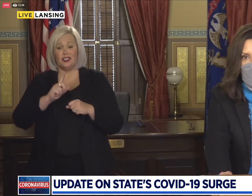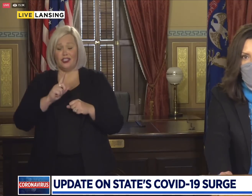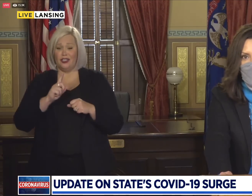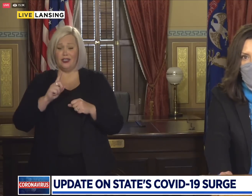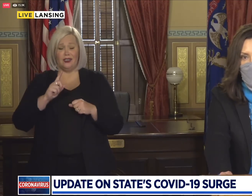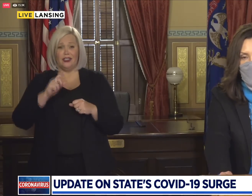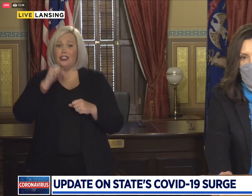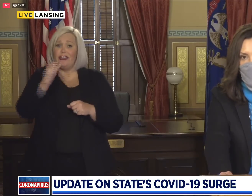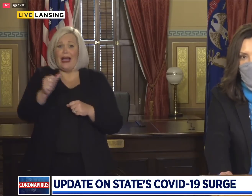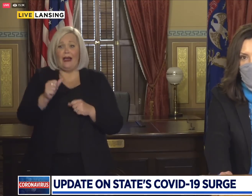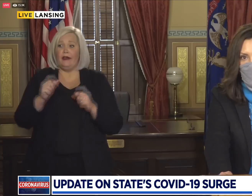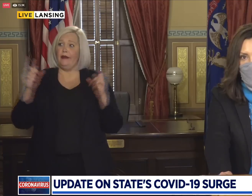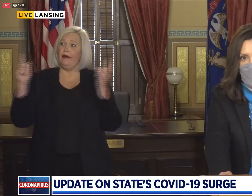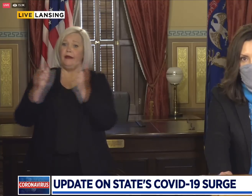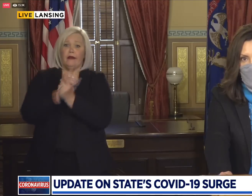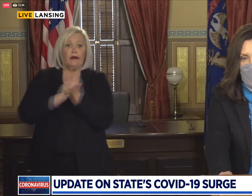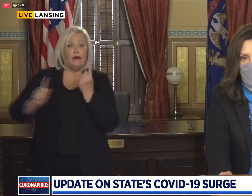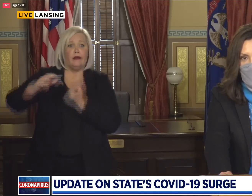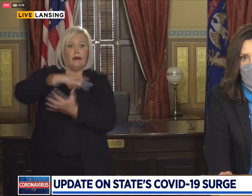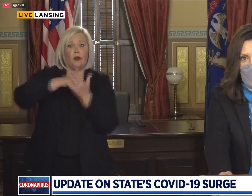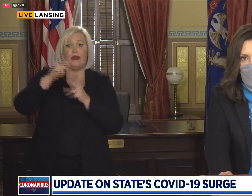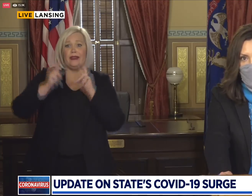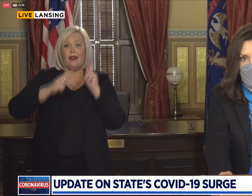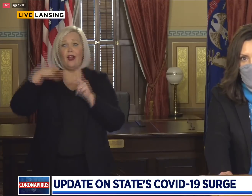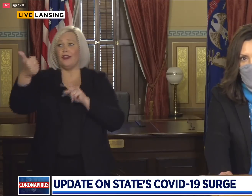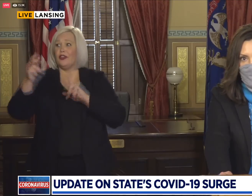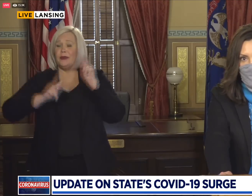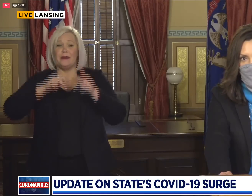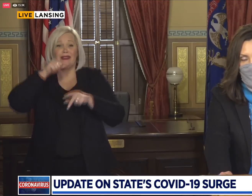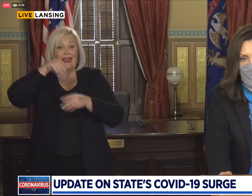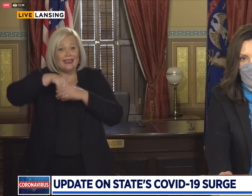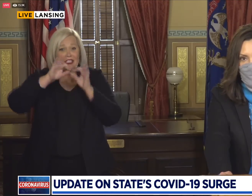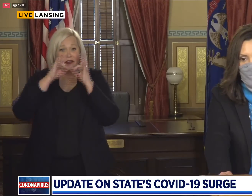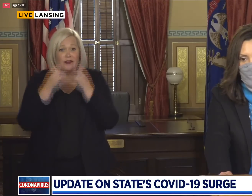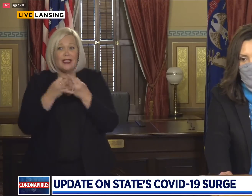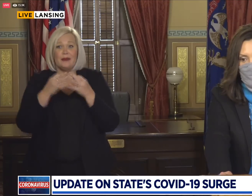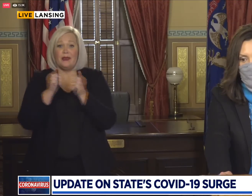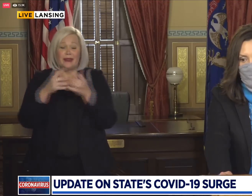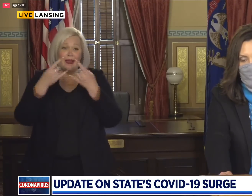just not. And that's why we've got to really have a strategy going into Thanksgiving.